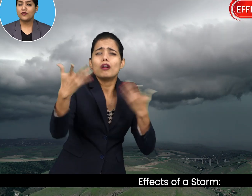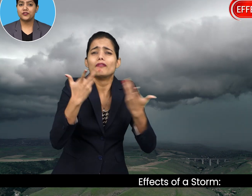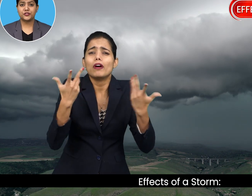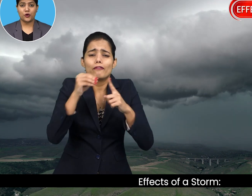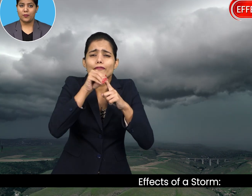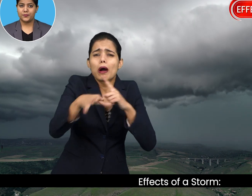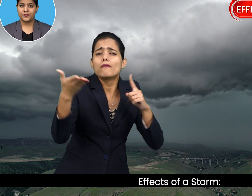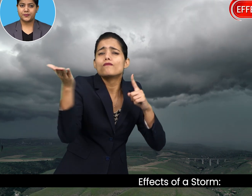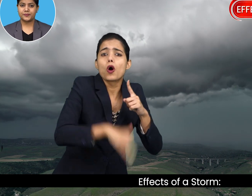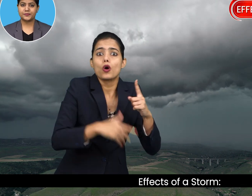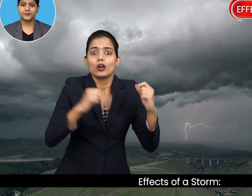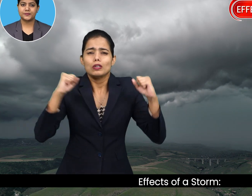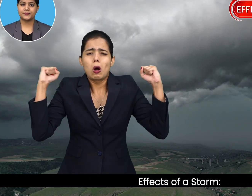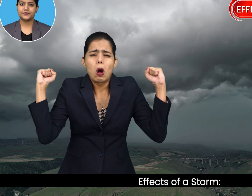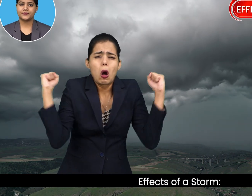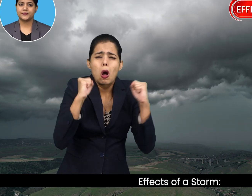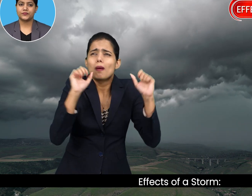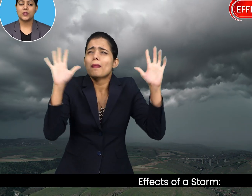Effects of a storm.